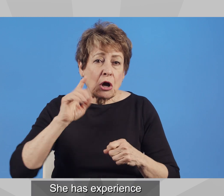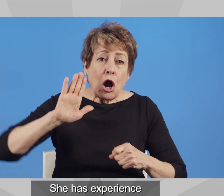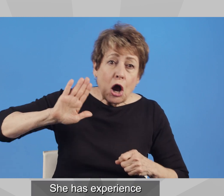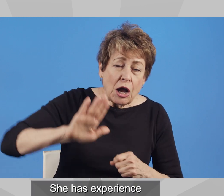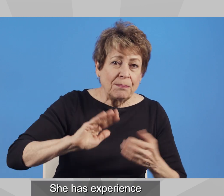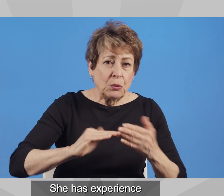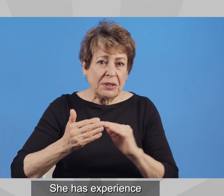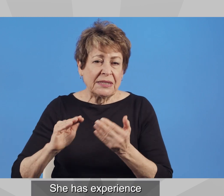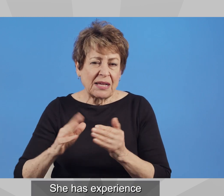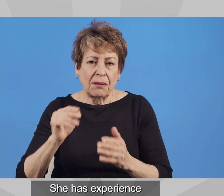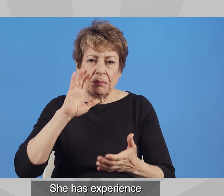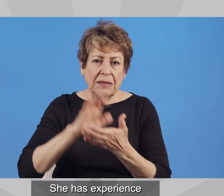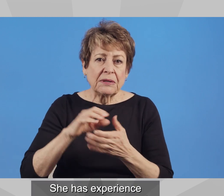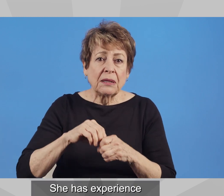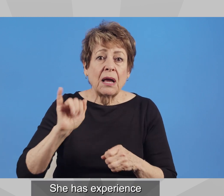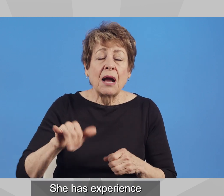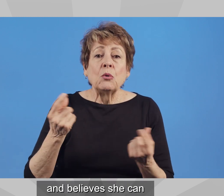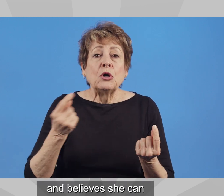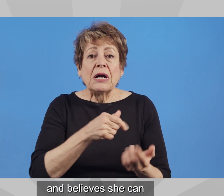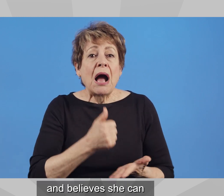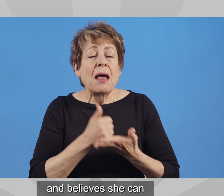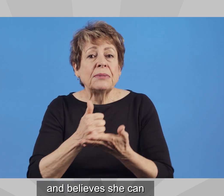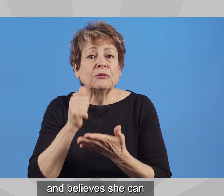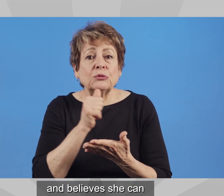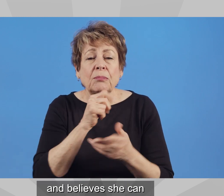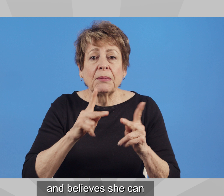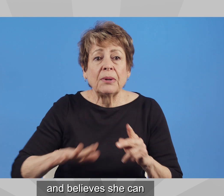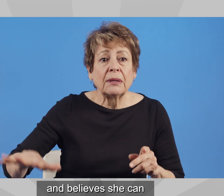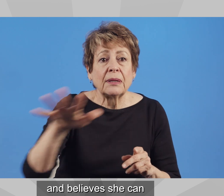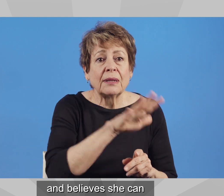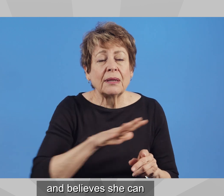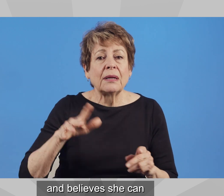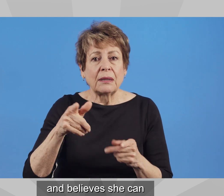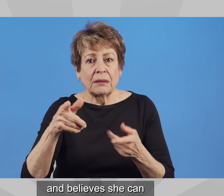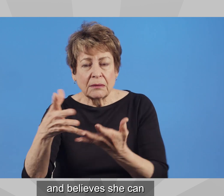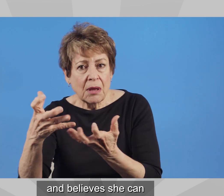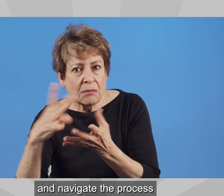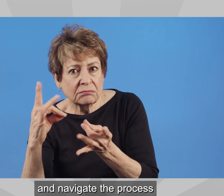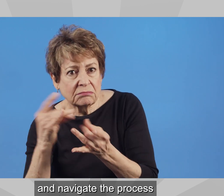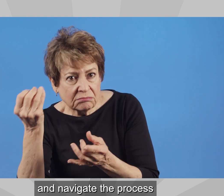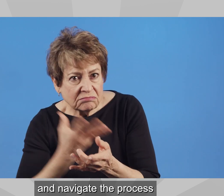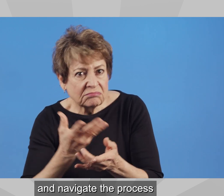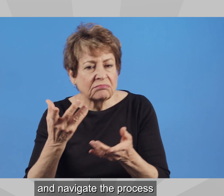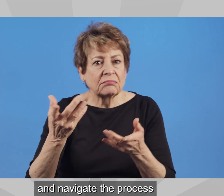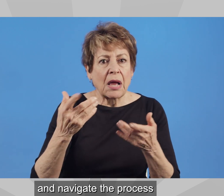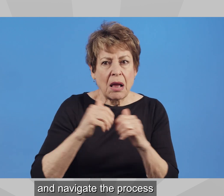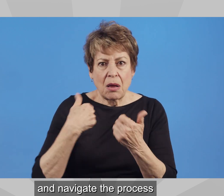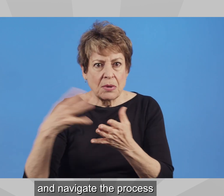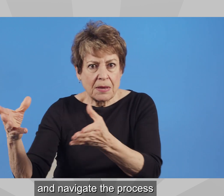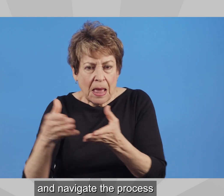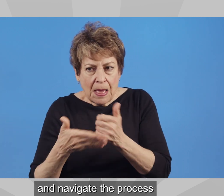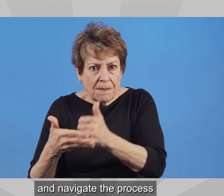She has experience working for her community and believes she can help Arizonans be heard and navigate the